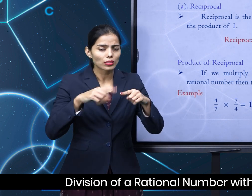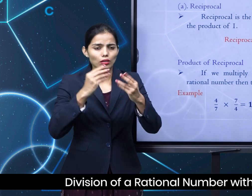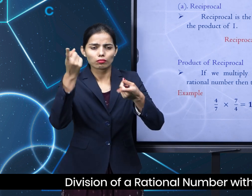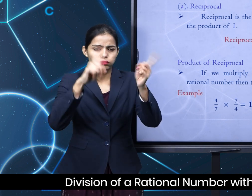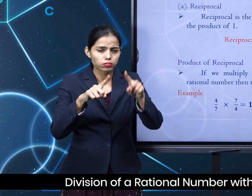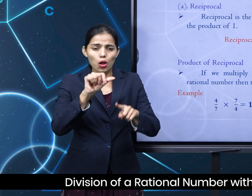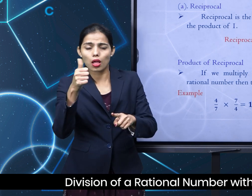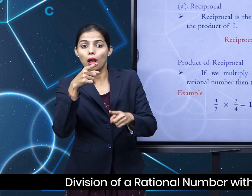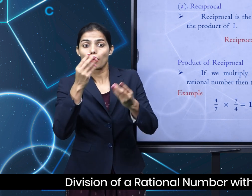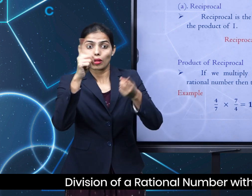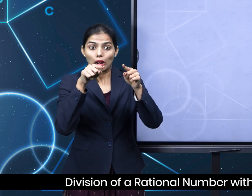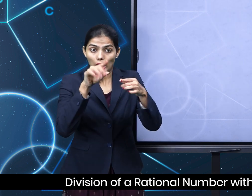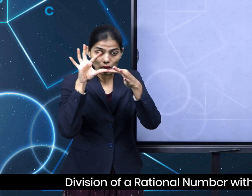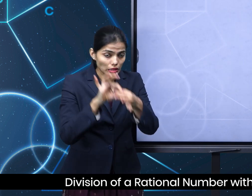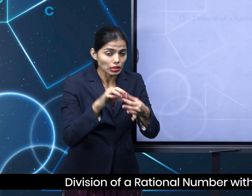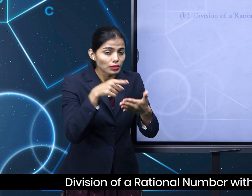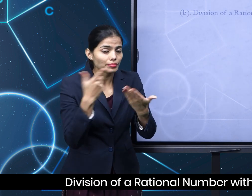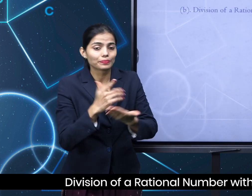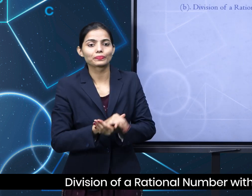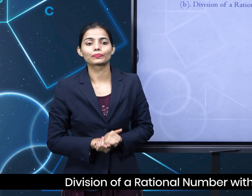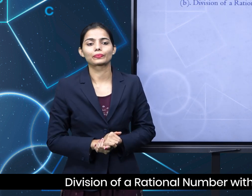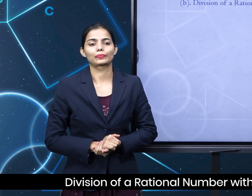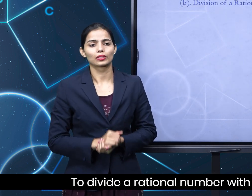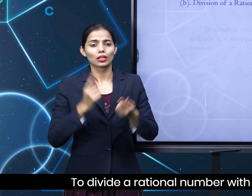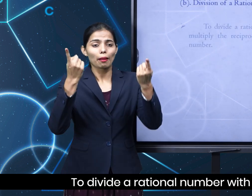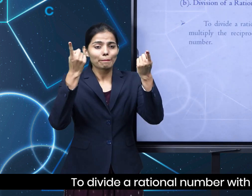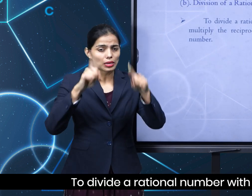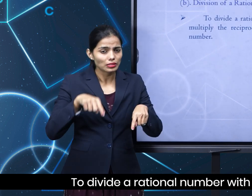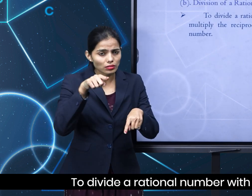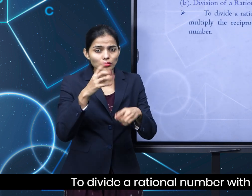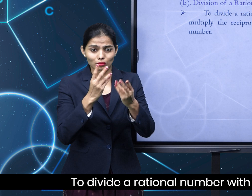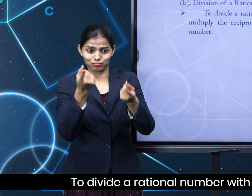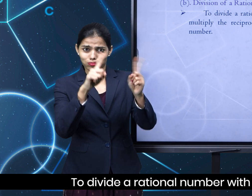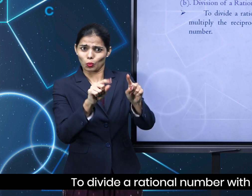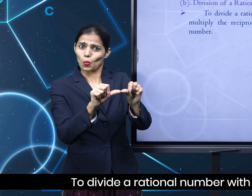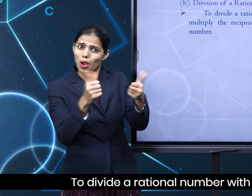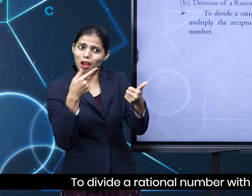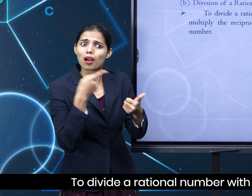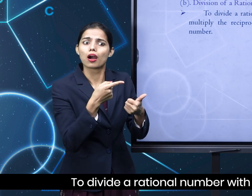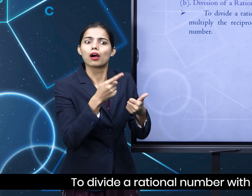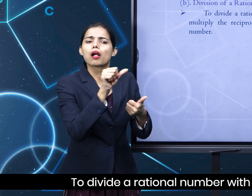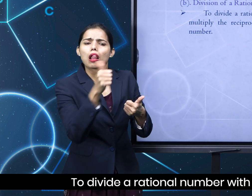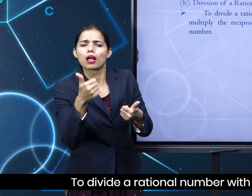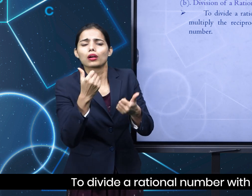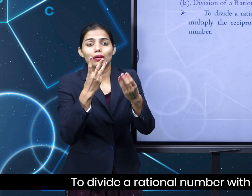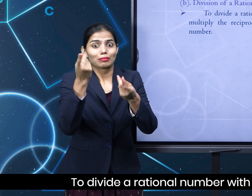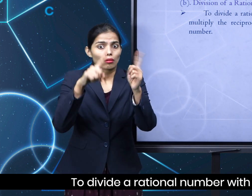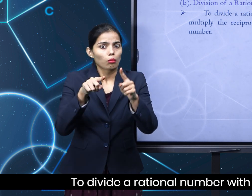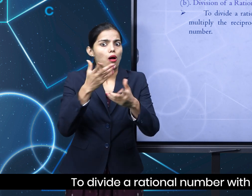Division of rational number with another rational number. To divide a rational number with another rational number,